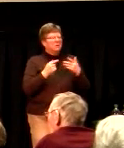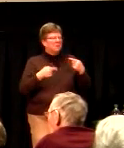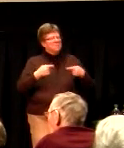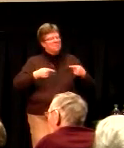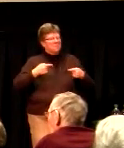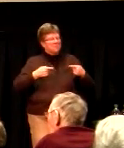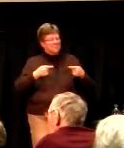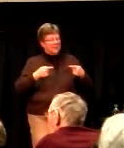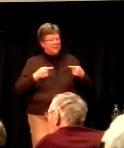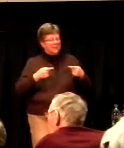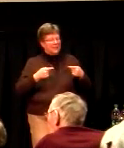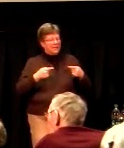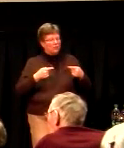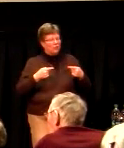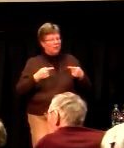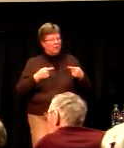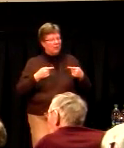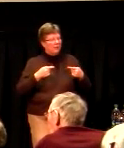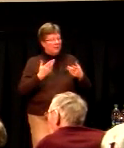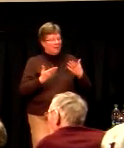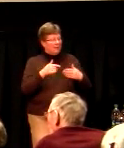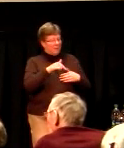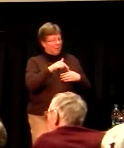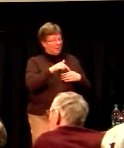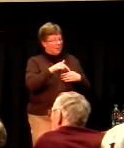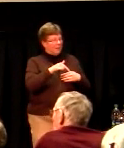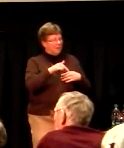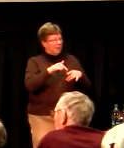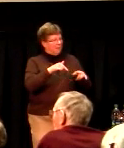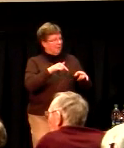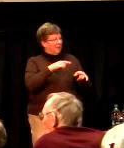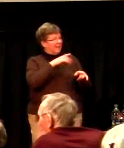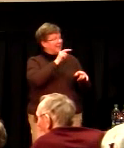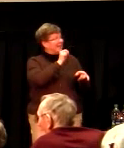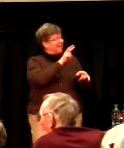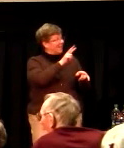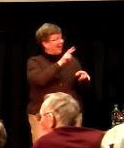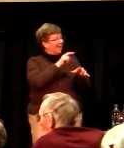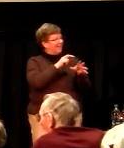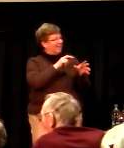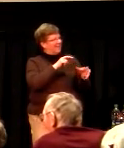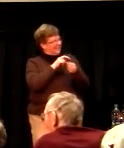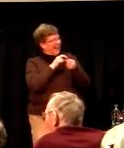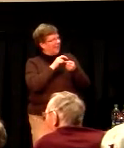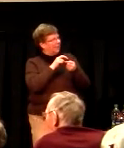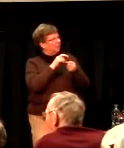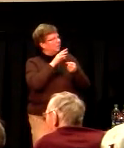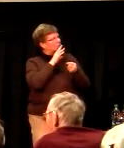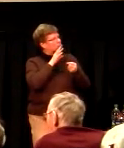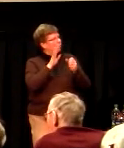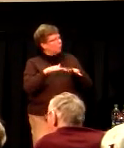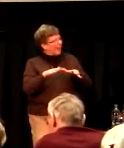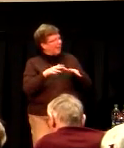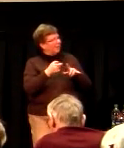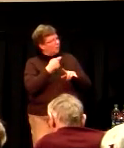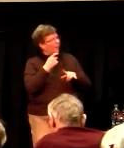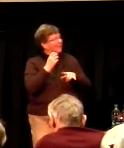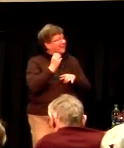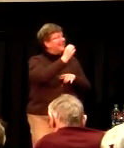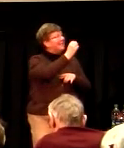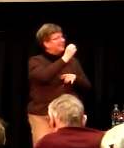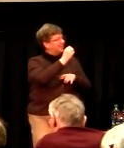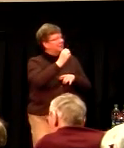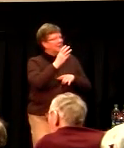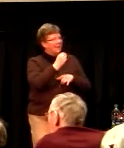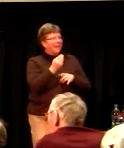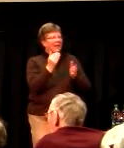that maybe that was taking rain from farmers further east. And once